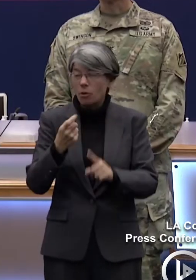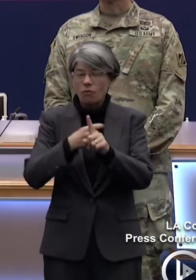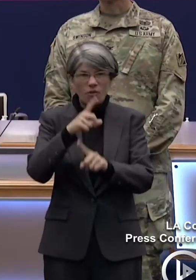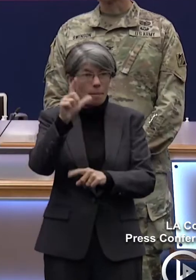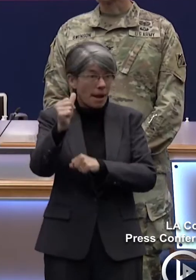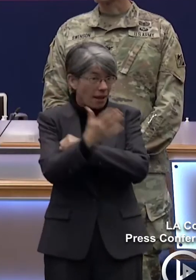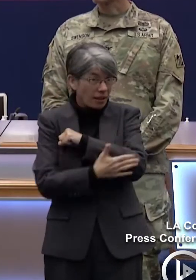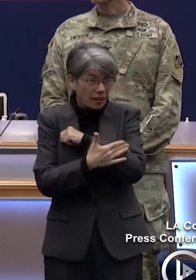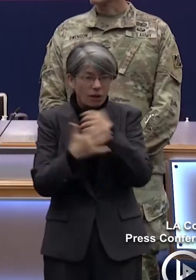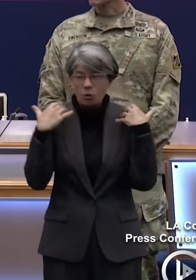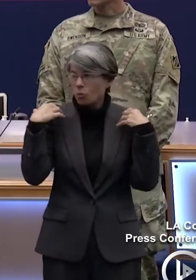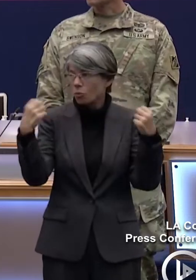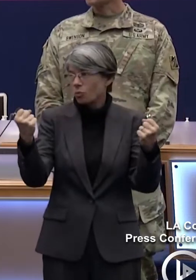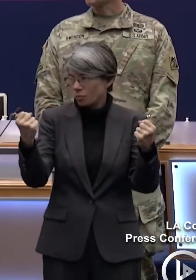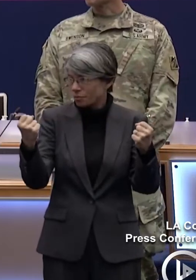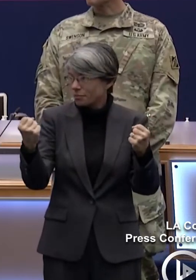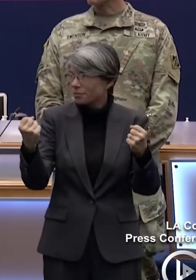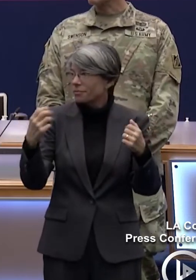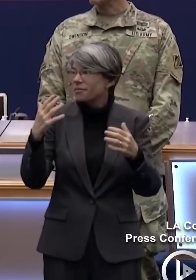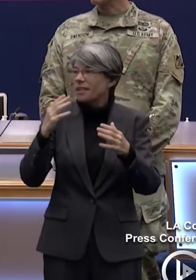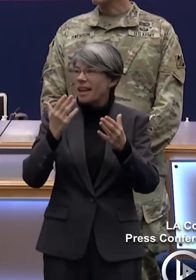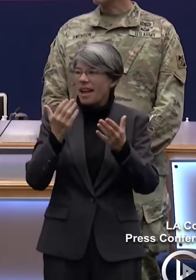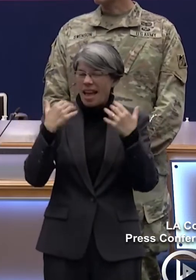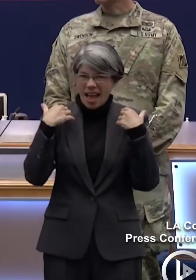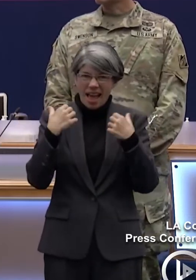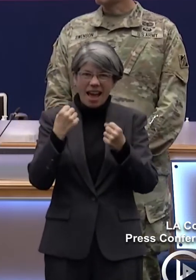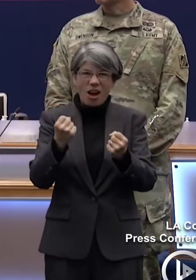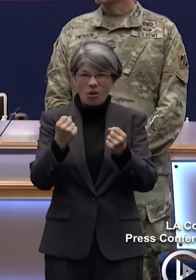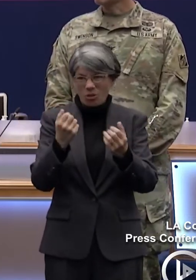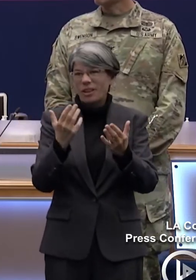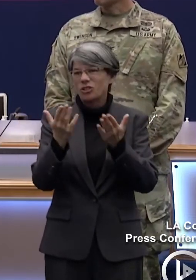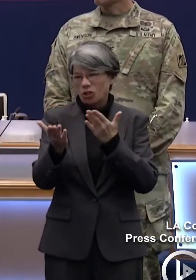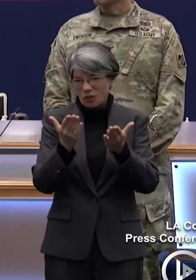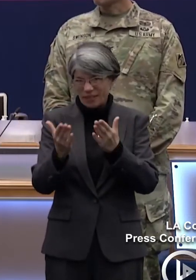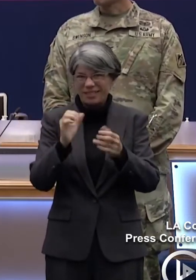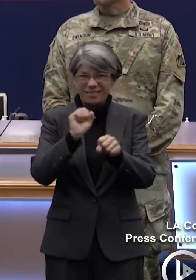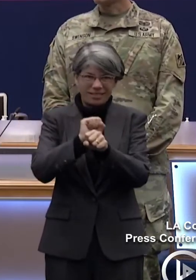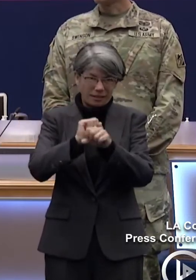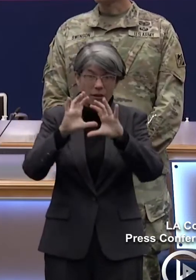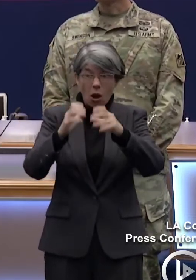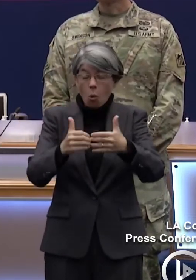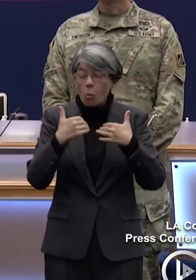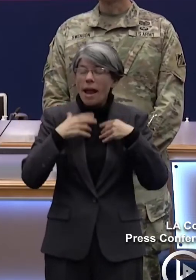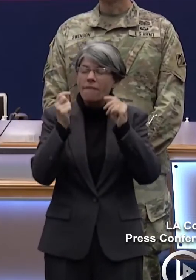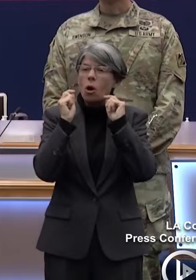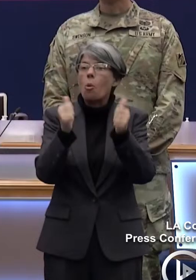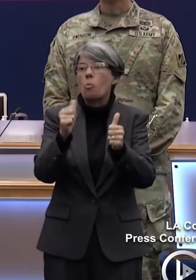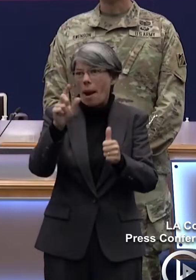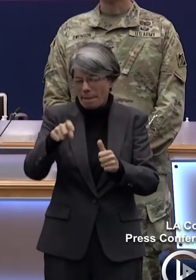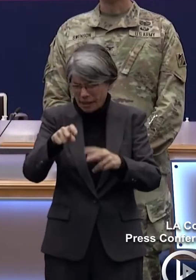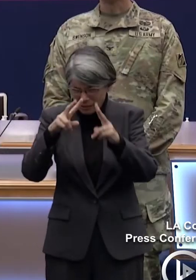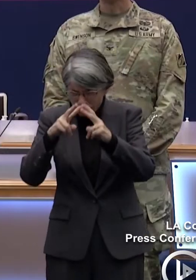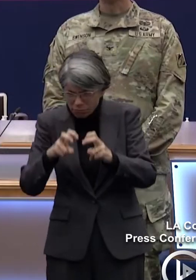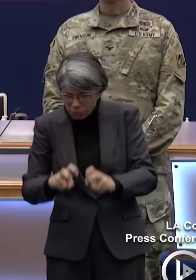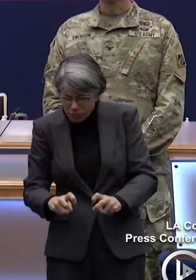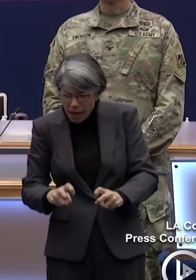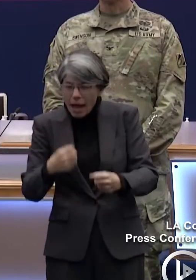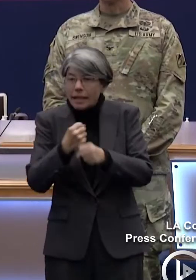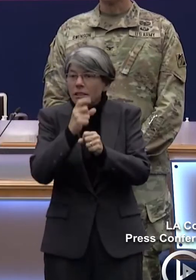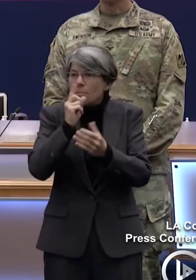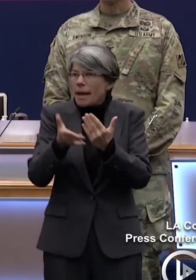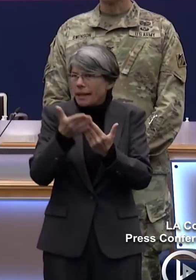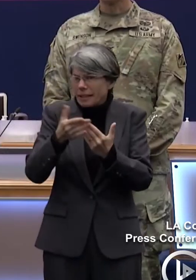the LA County Recovery Health and Services Task Force, we've launched a rapid needs assessment to make